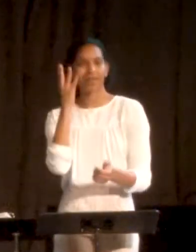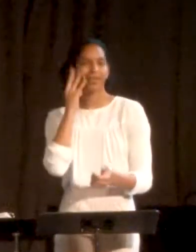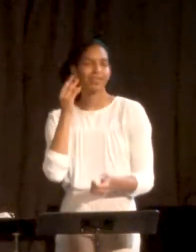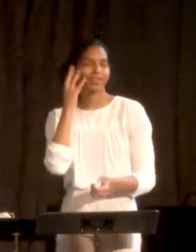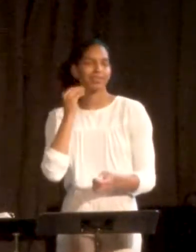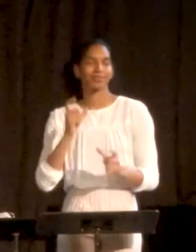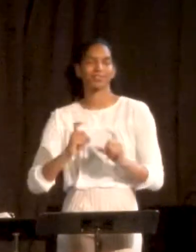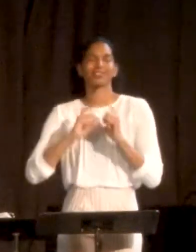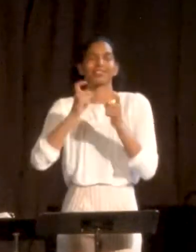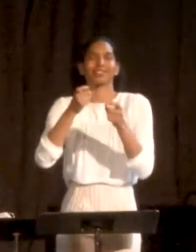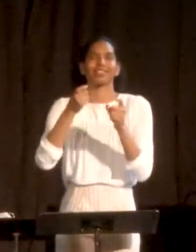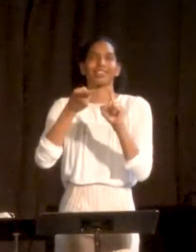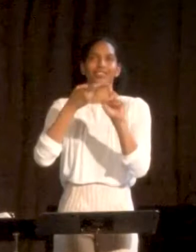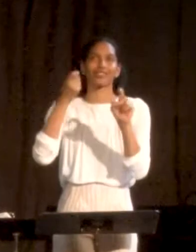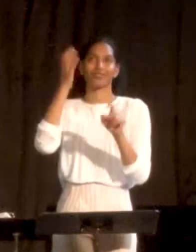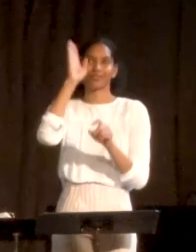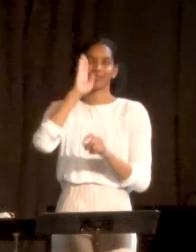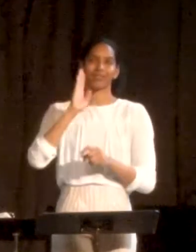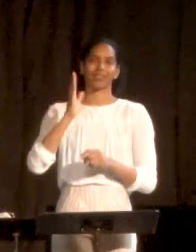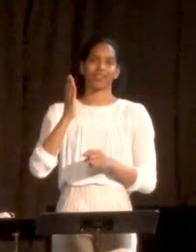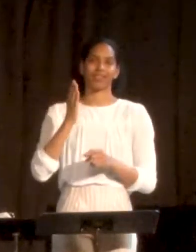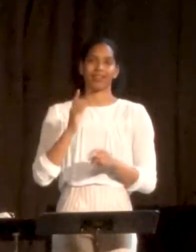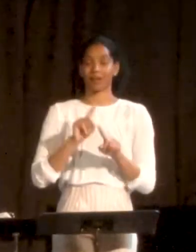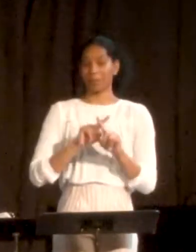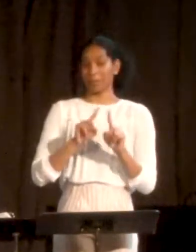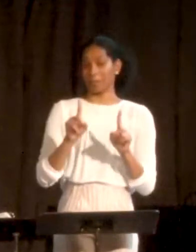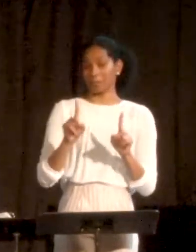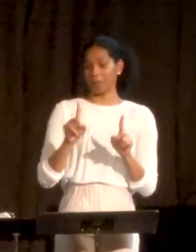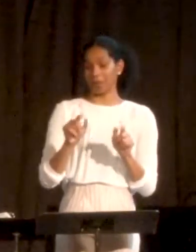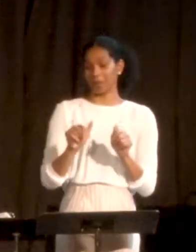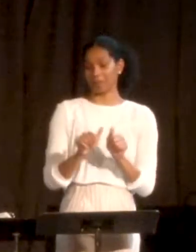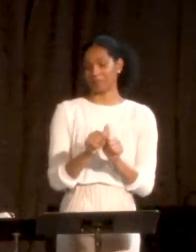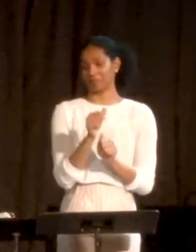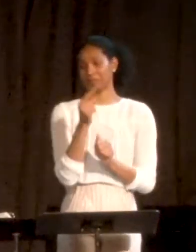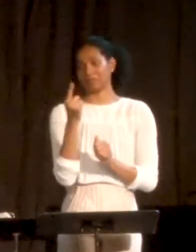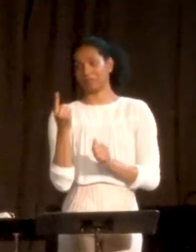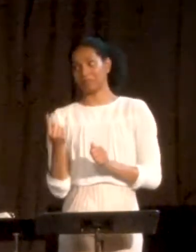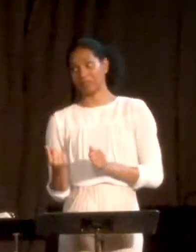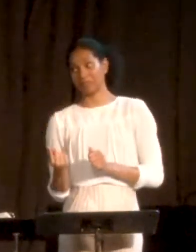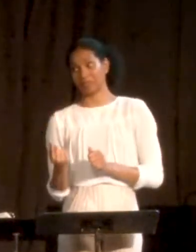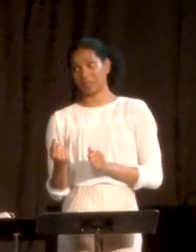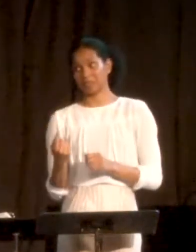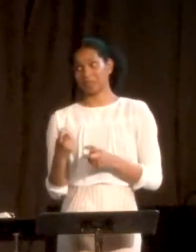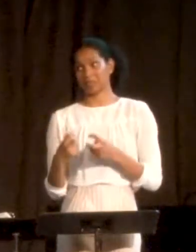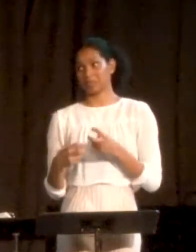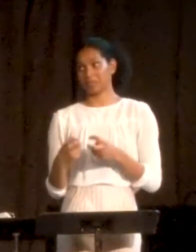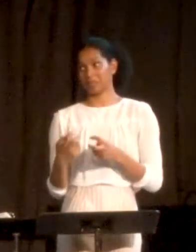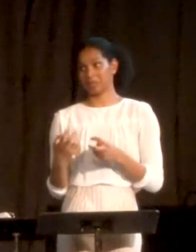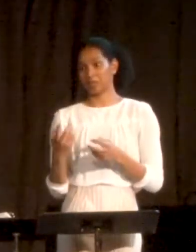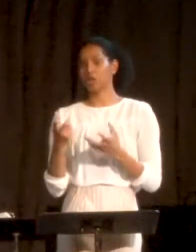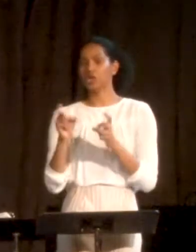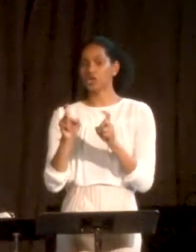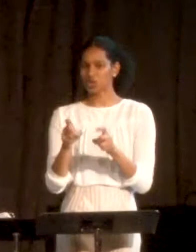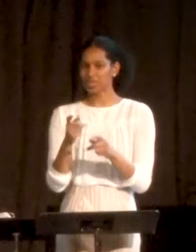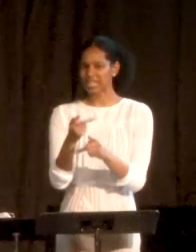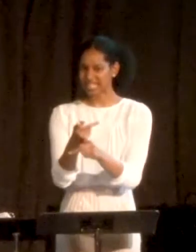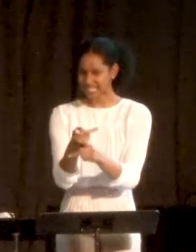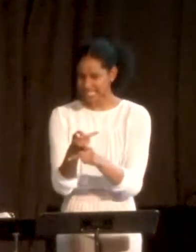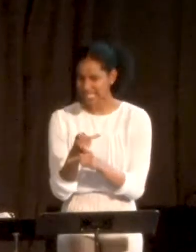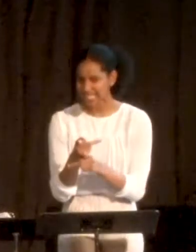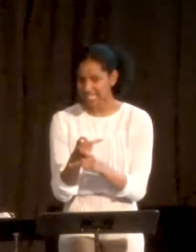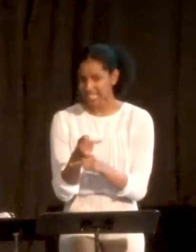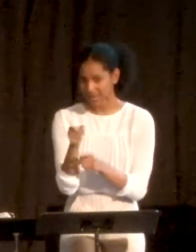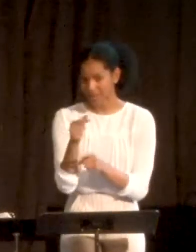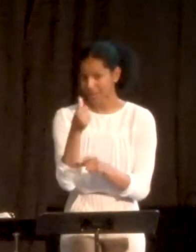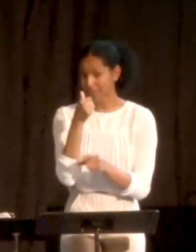so forth. But on the other hand, you need to keep them.